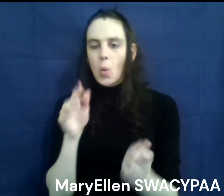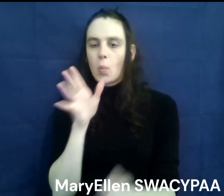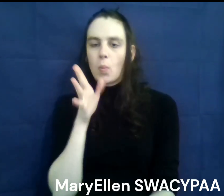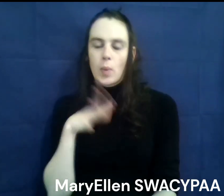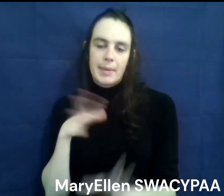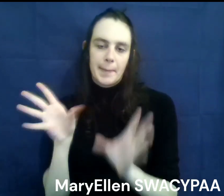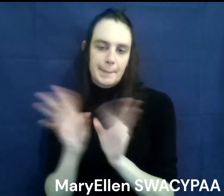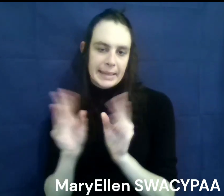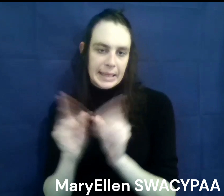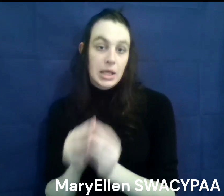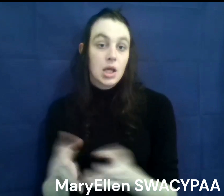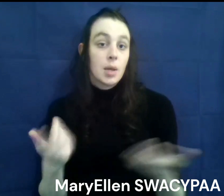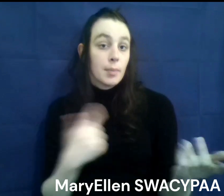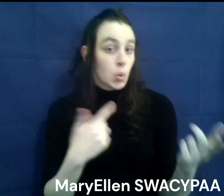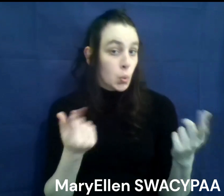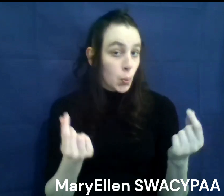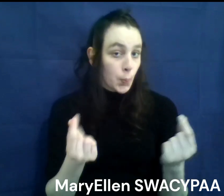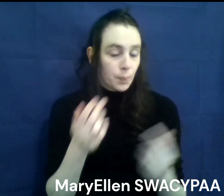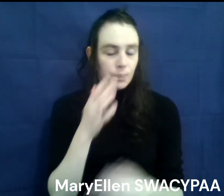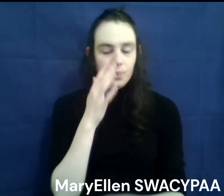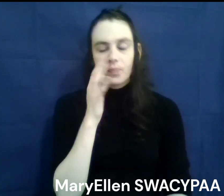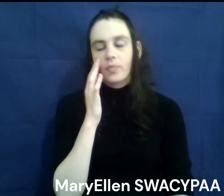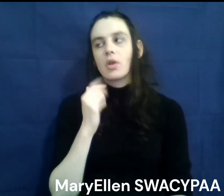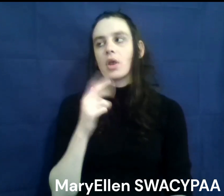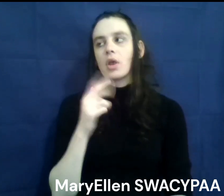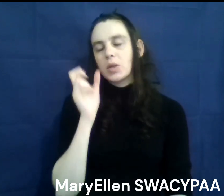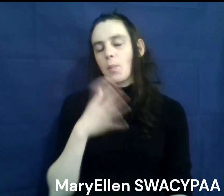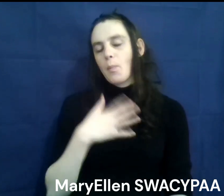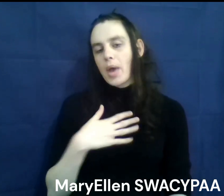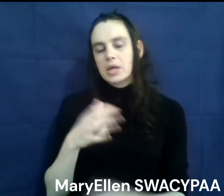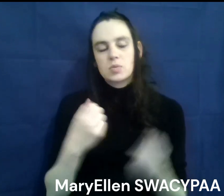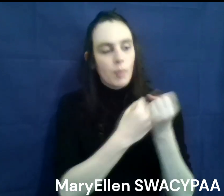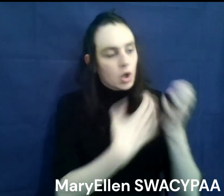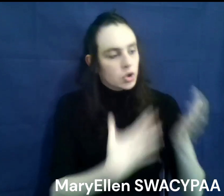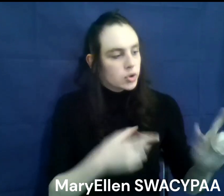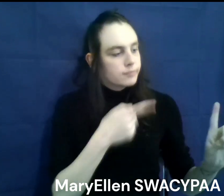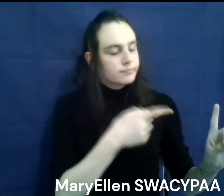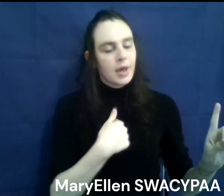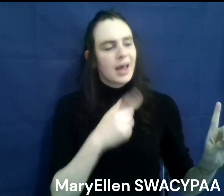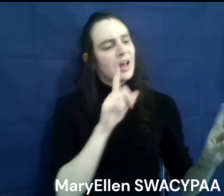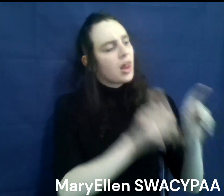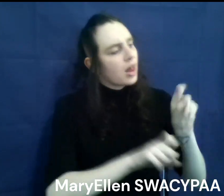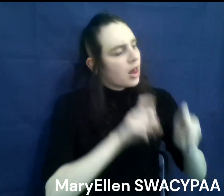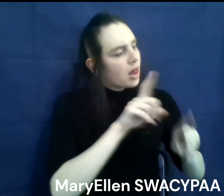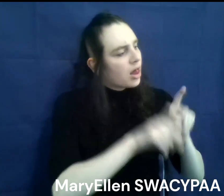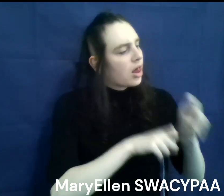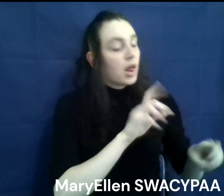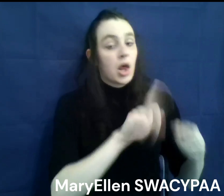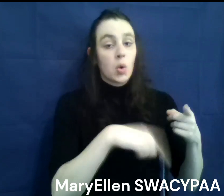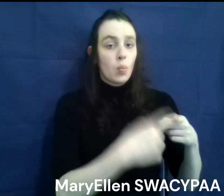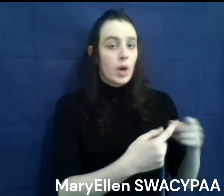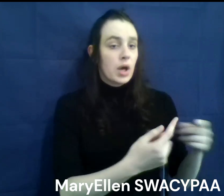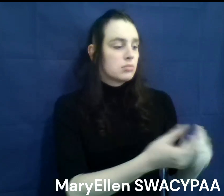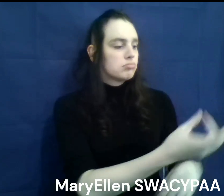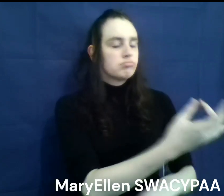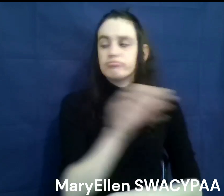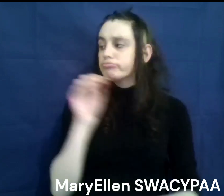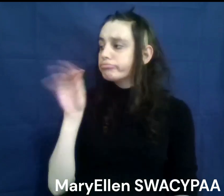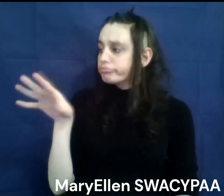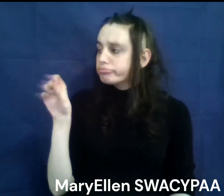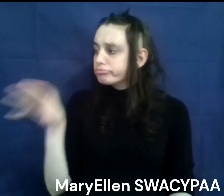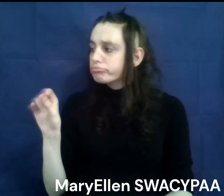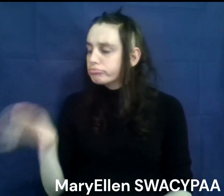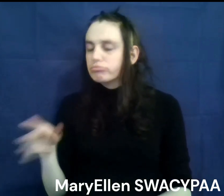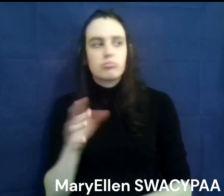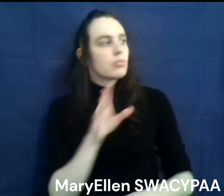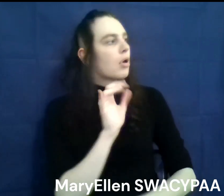What did I do? I listened to my sponsor. I asked her questions. And then when she gave me suggestions, I followed it to